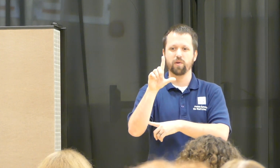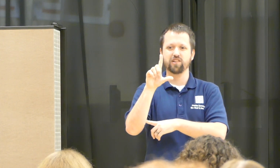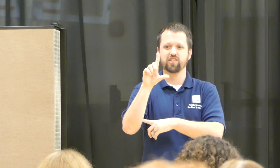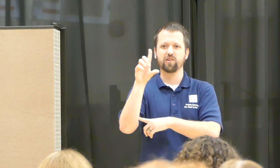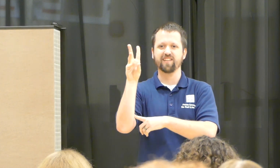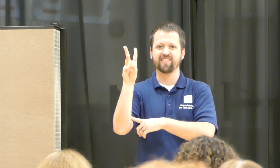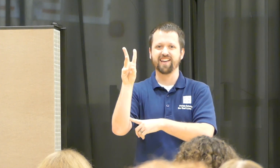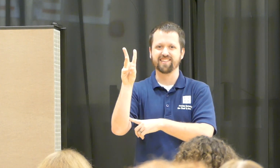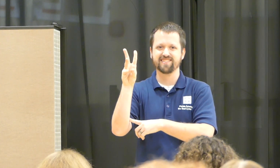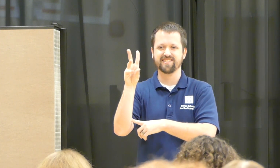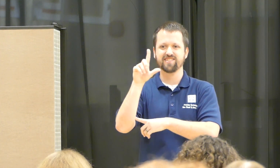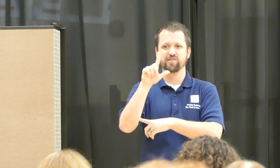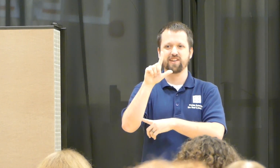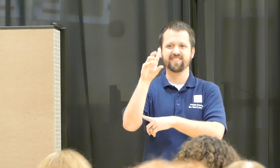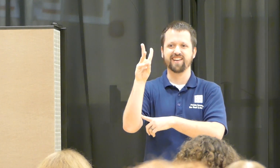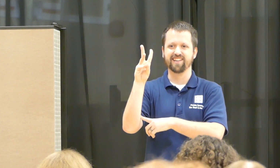Weird 2 and a 6. 26.